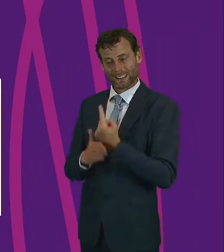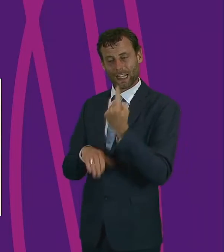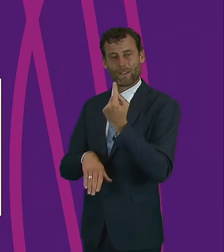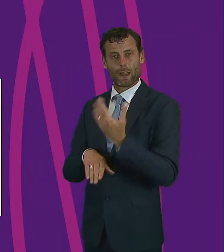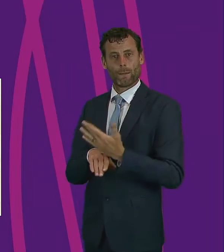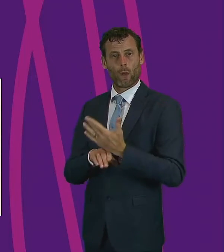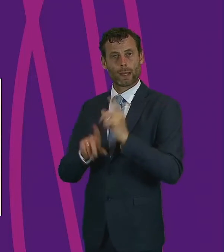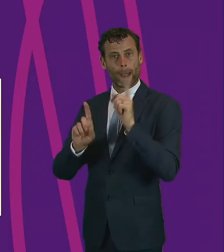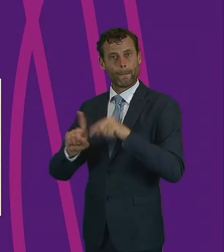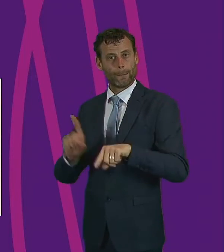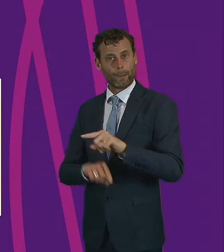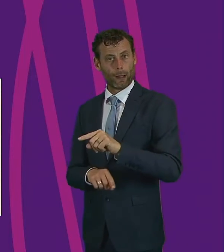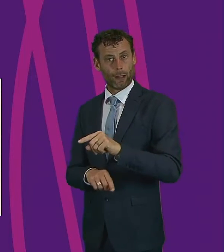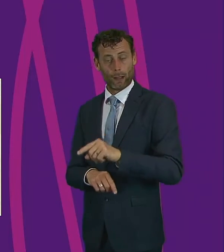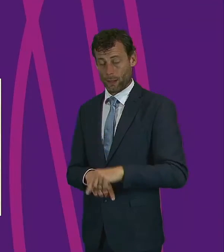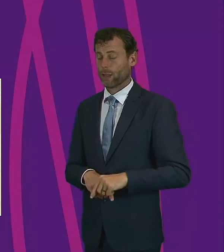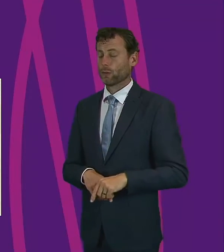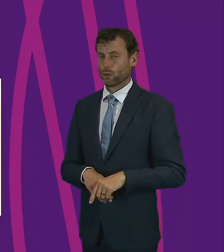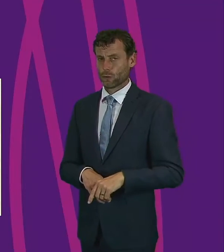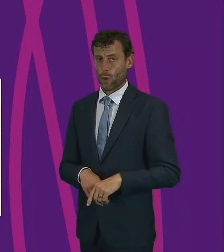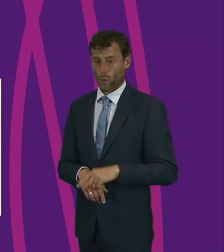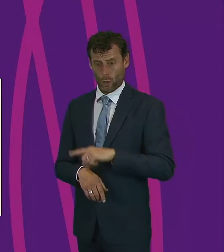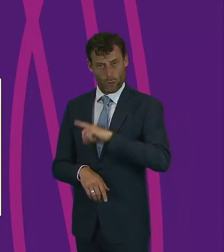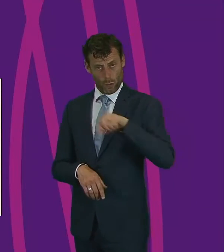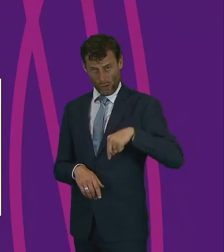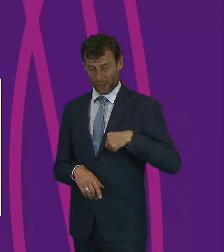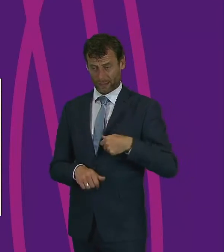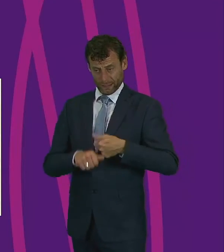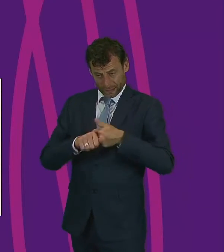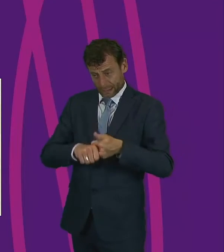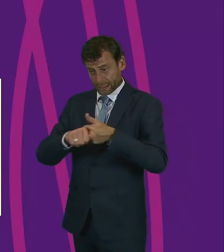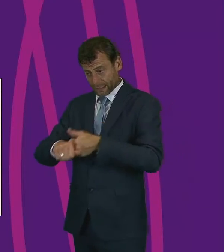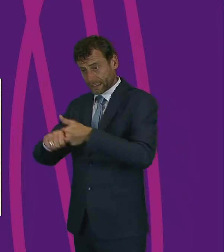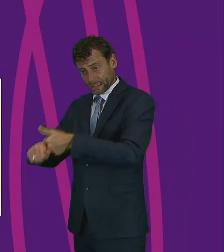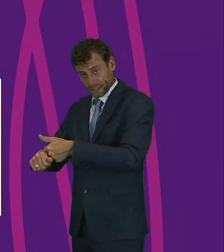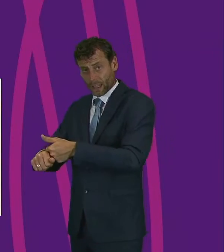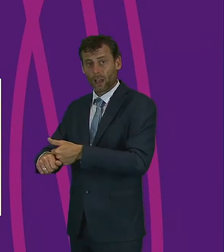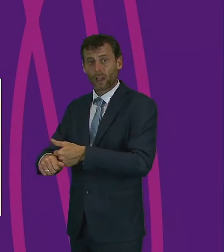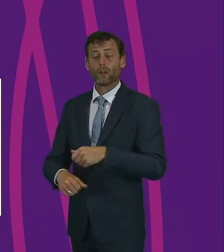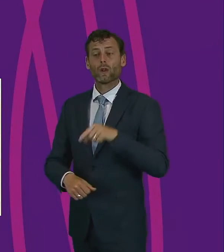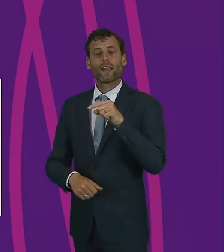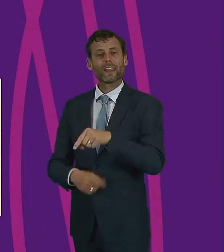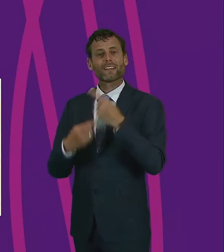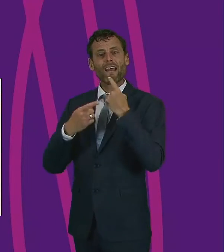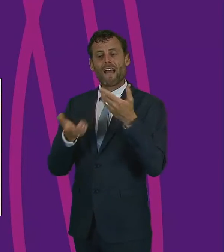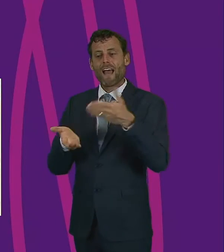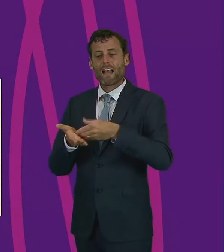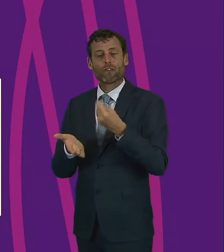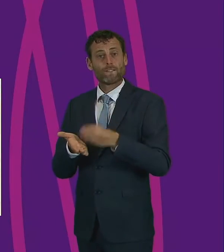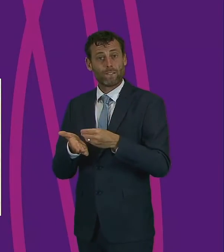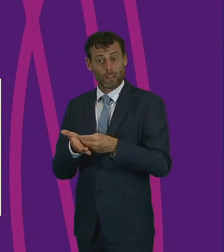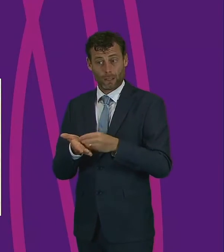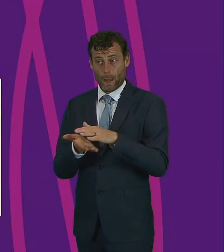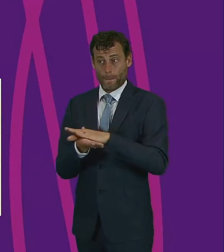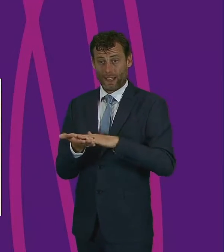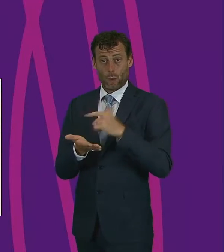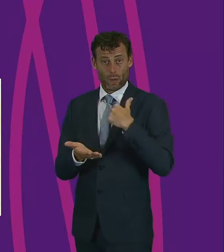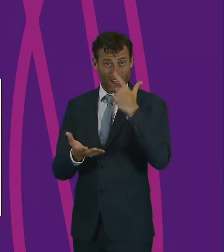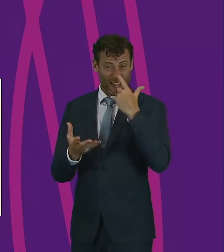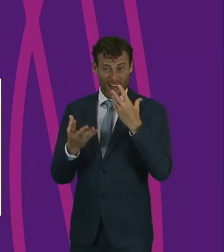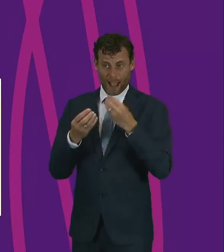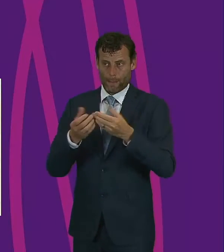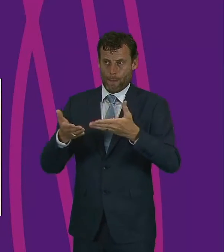these funding streams given the volume of applications received. And these additional funds announced will enable us to reach more businesses in need.